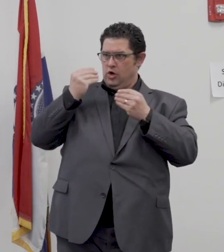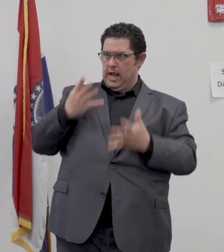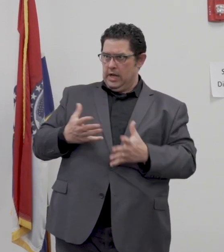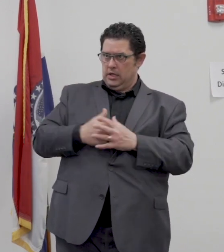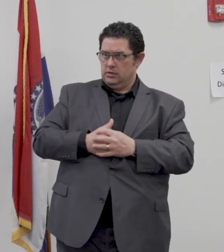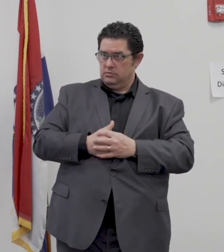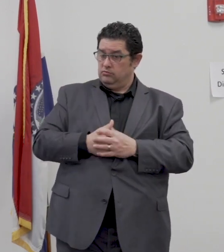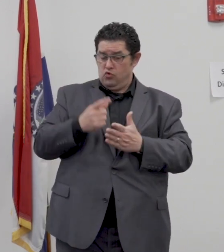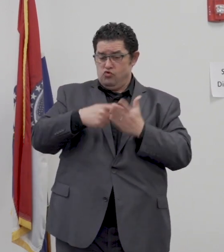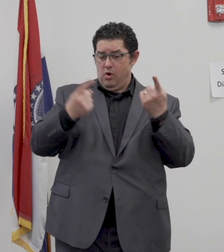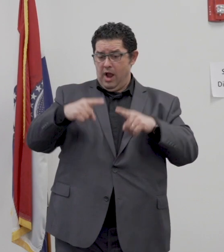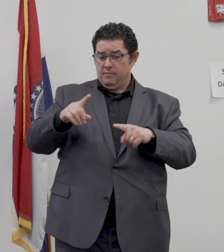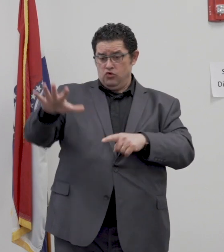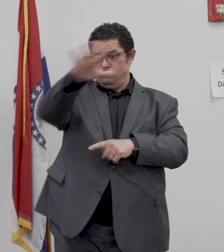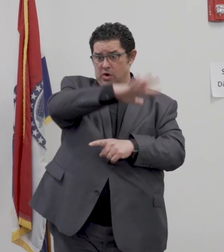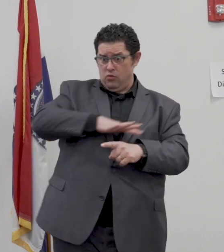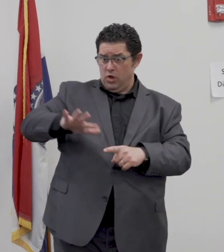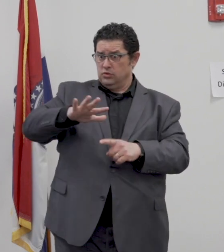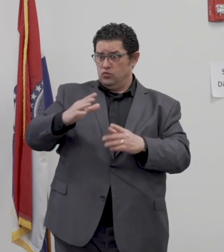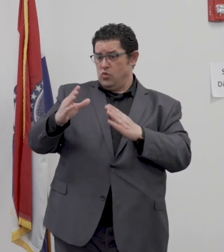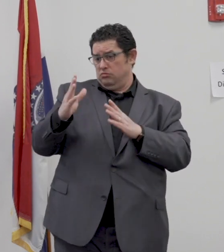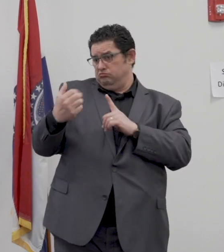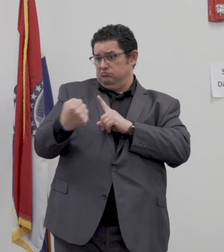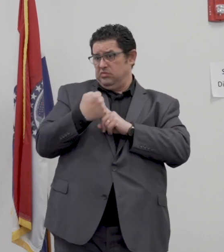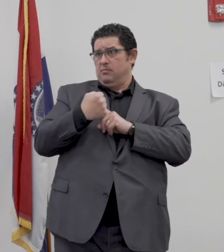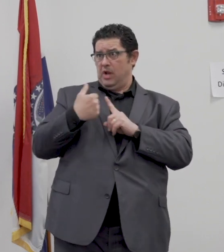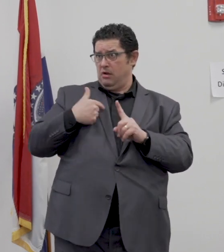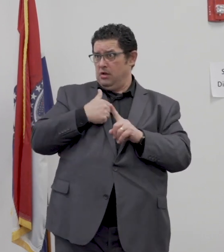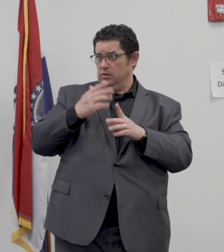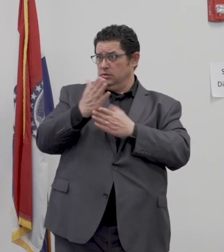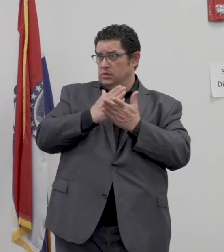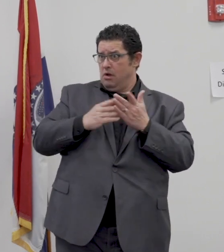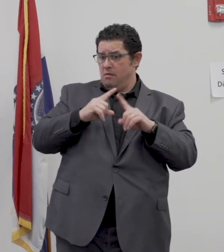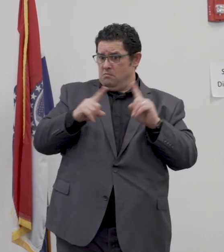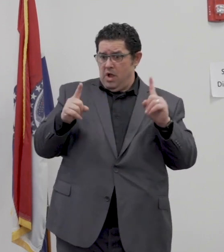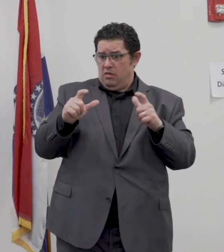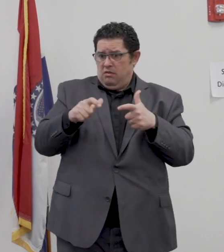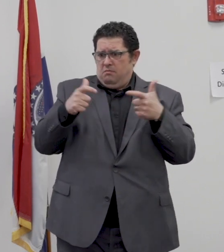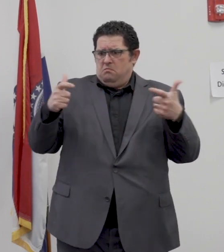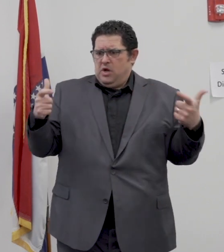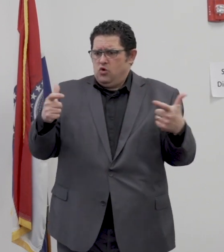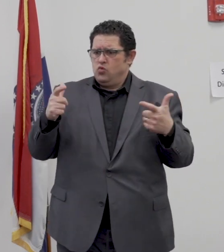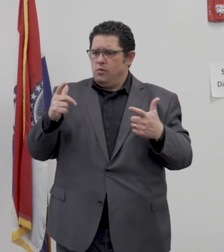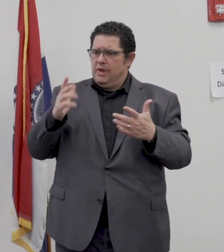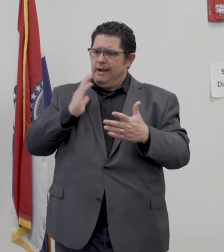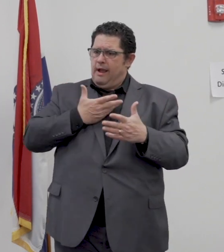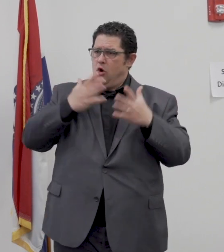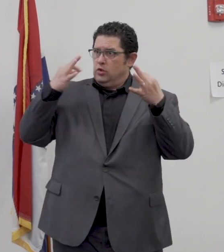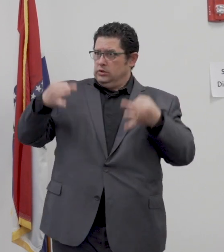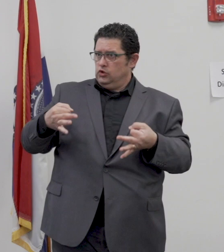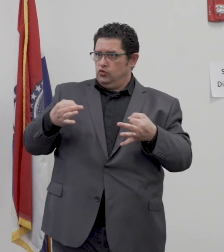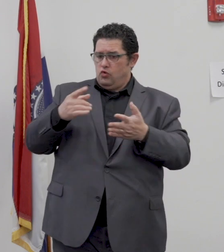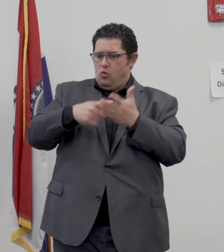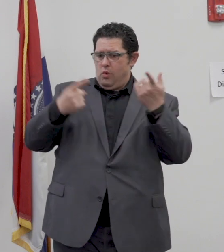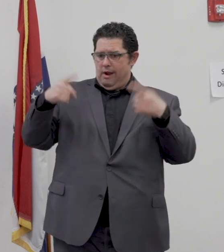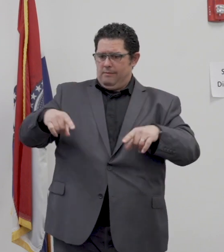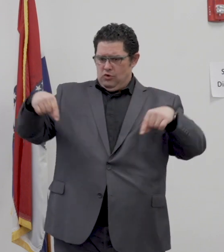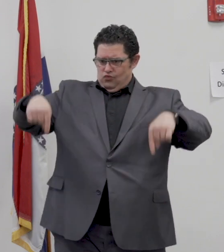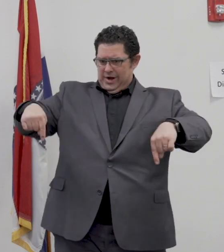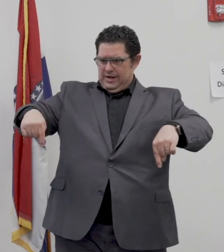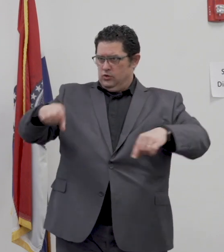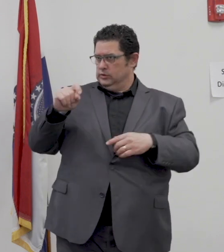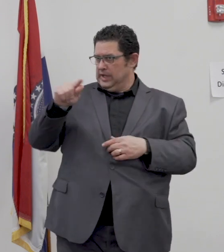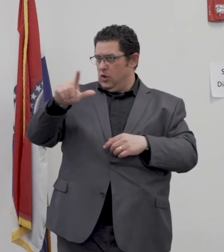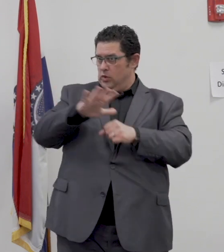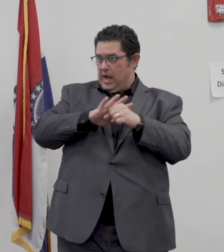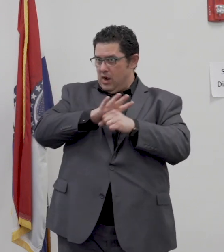region around us will impact us some, but the biggest impact will be our decision will be made mostly on what's happening right here in St. Louis